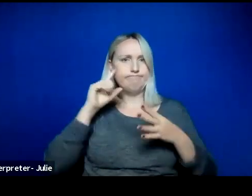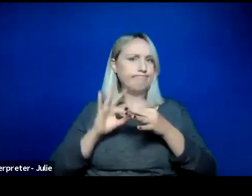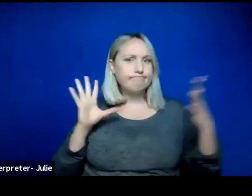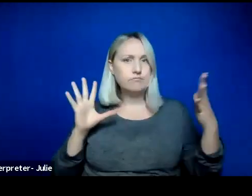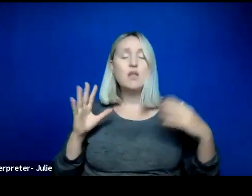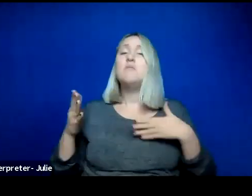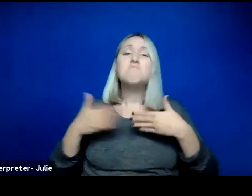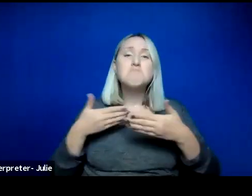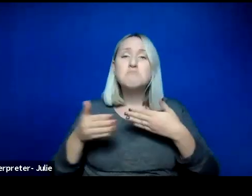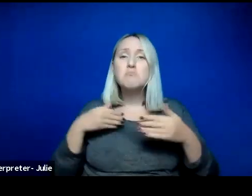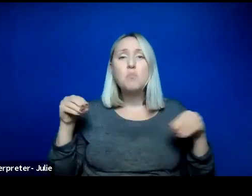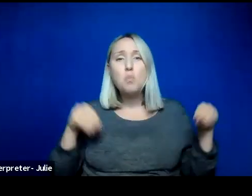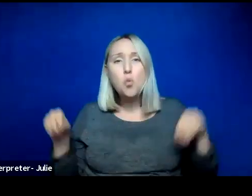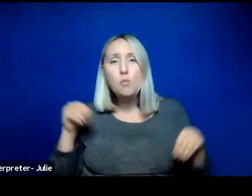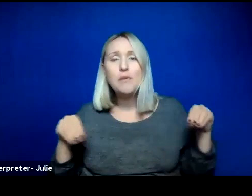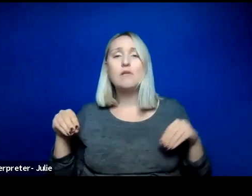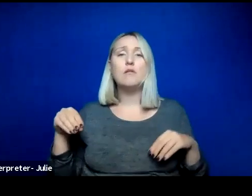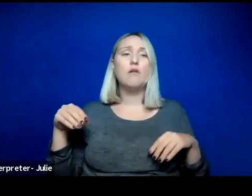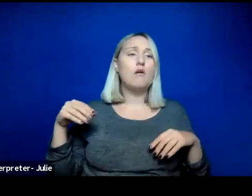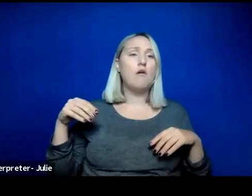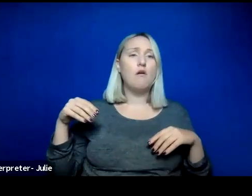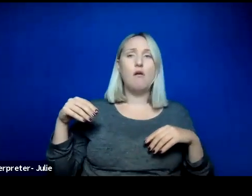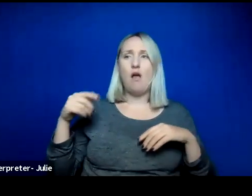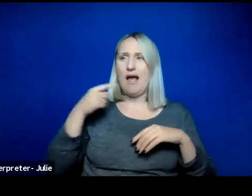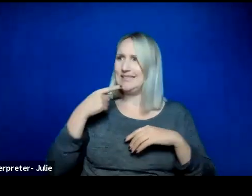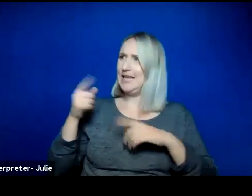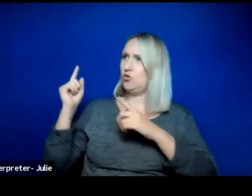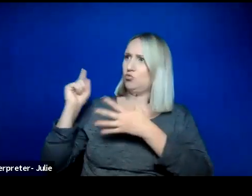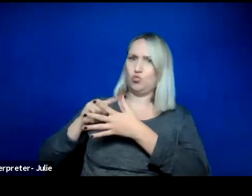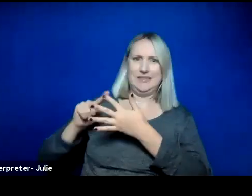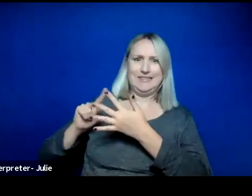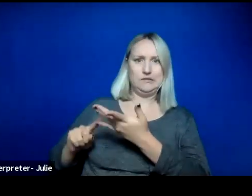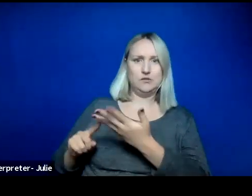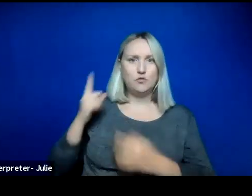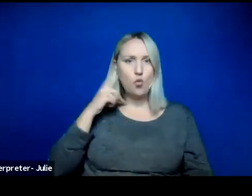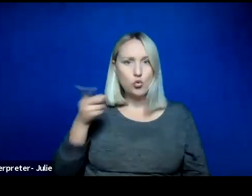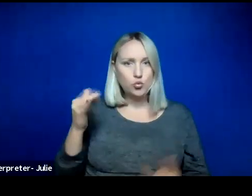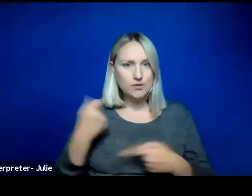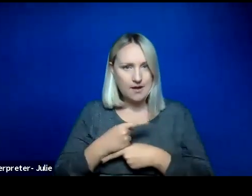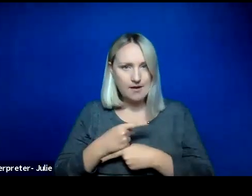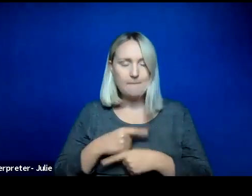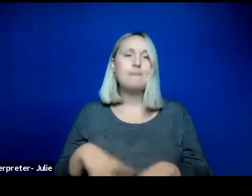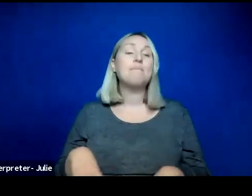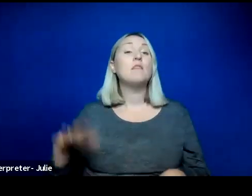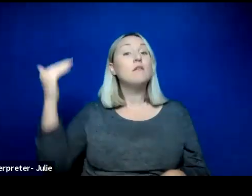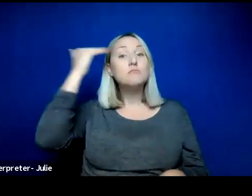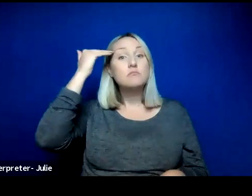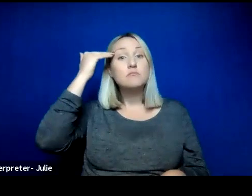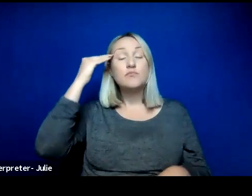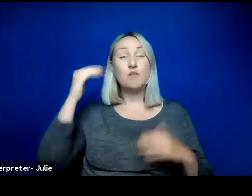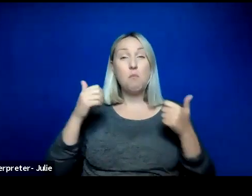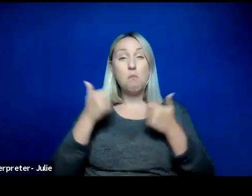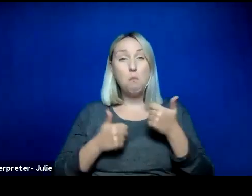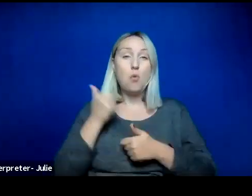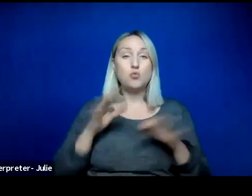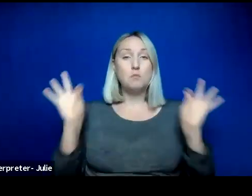the movements are or the directions are that I may impart to you today, know that the most